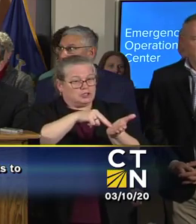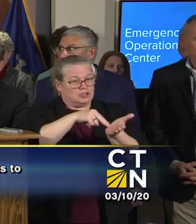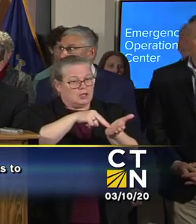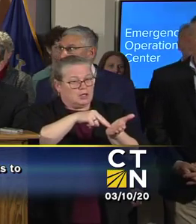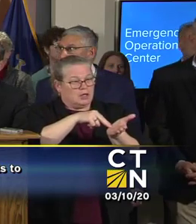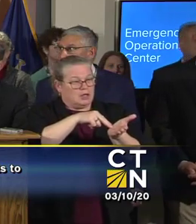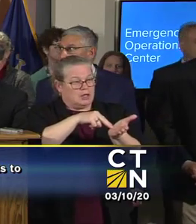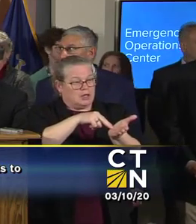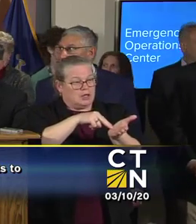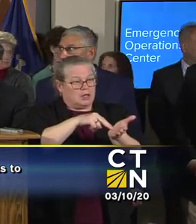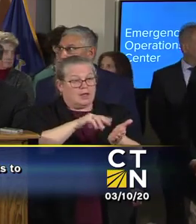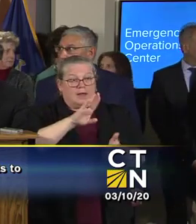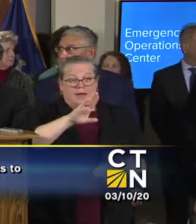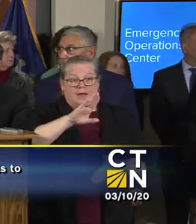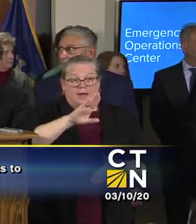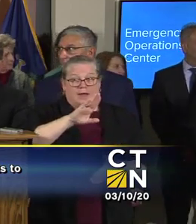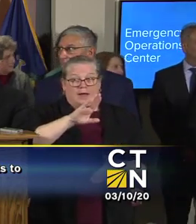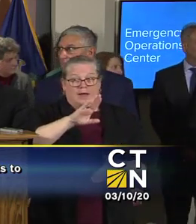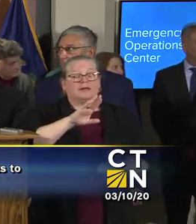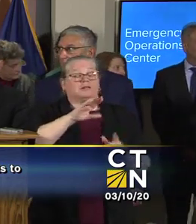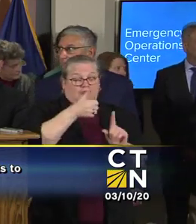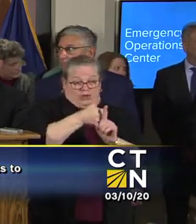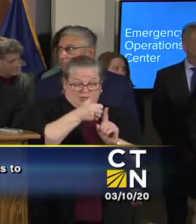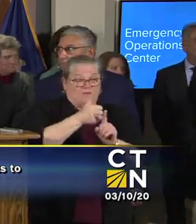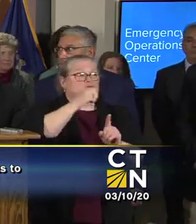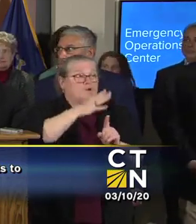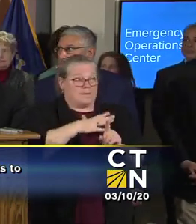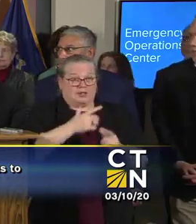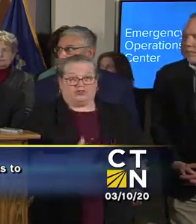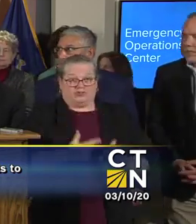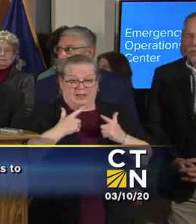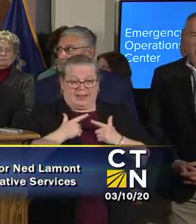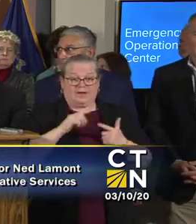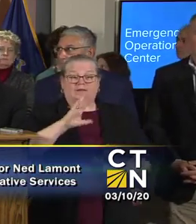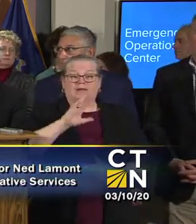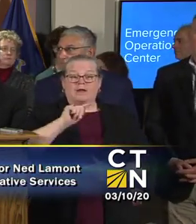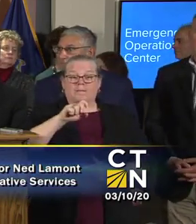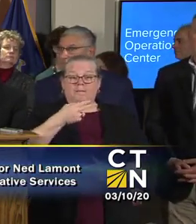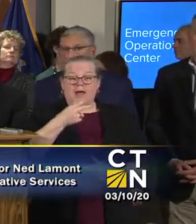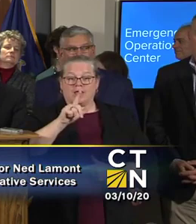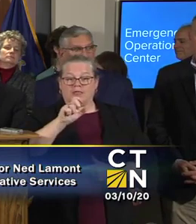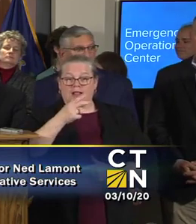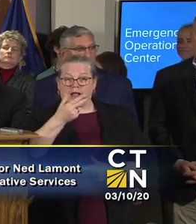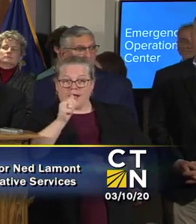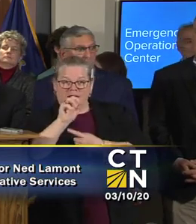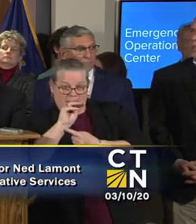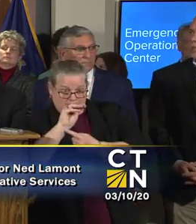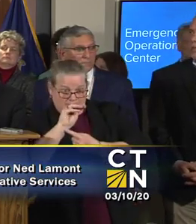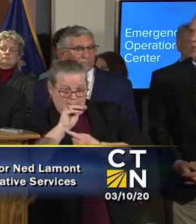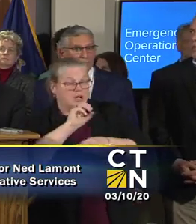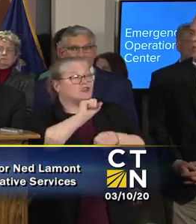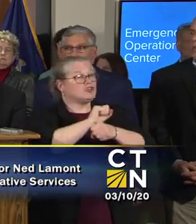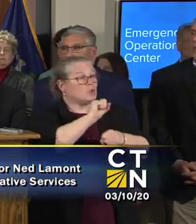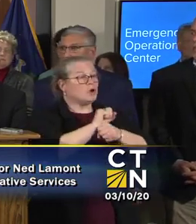Bethlehem. Bethlehem. Lives in Bethlehem. Works at Bridgeport Hospital. Apologies.